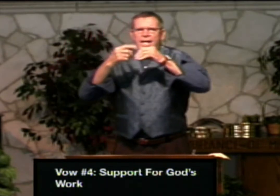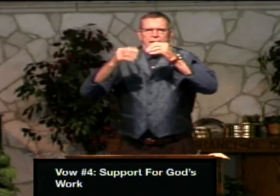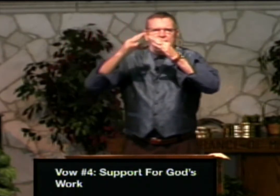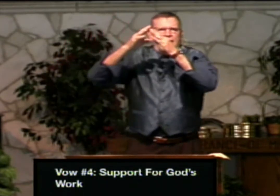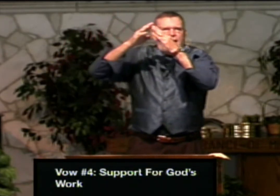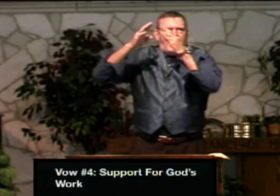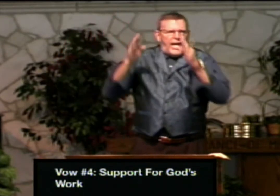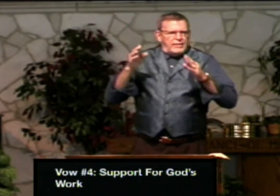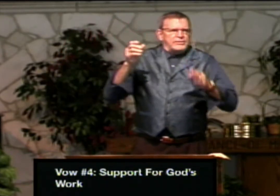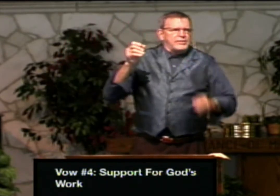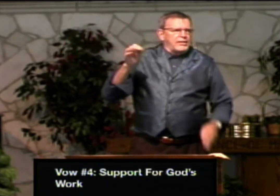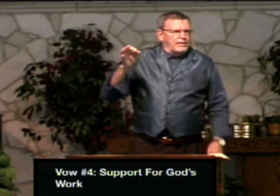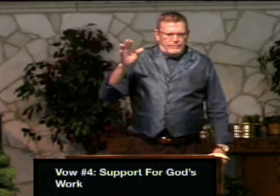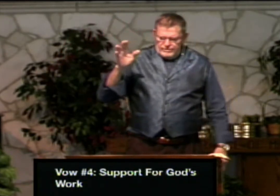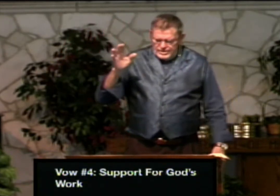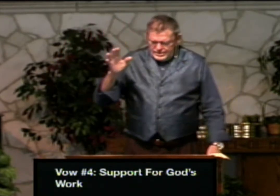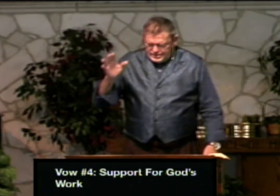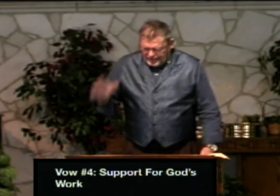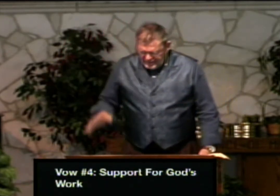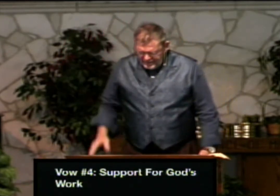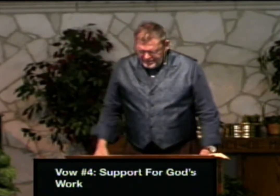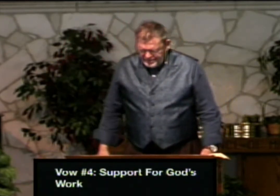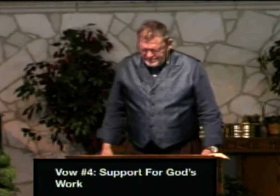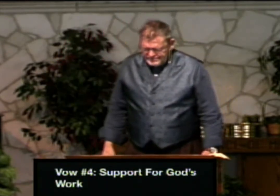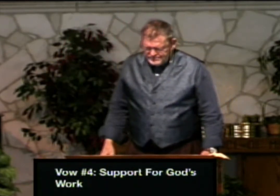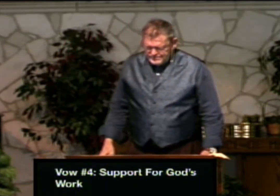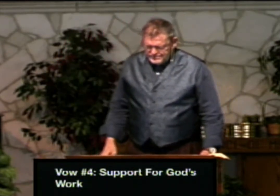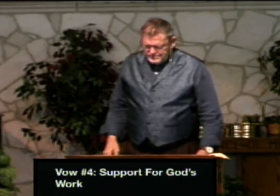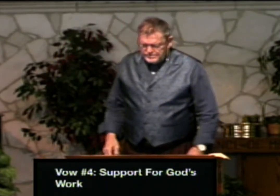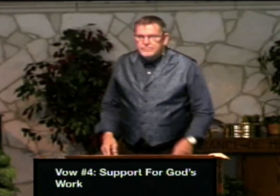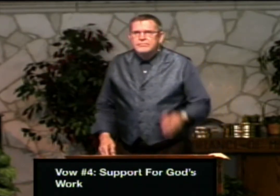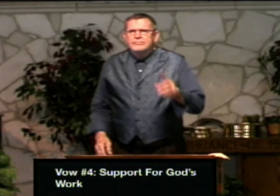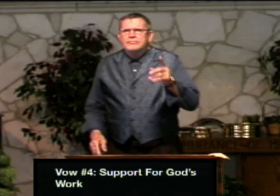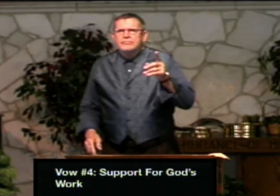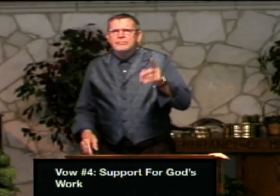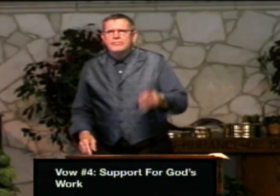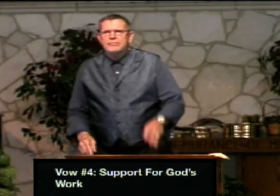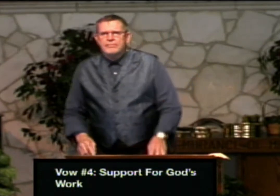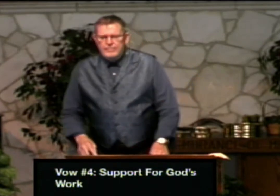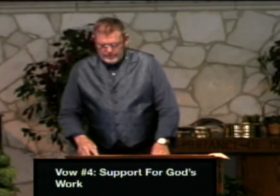talks about house of God.